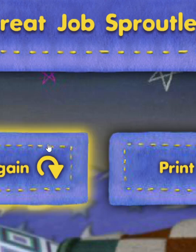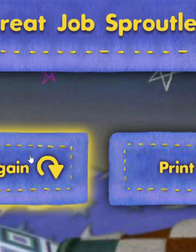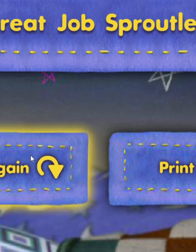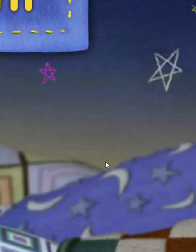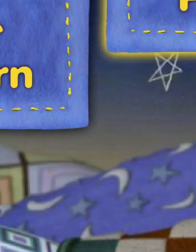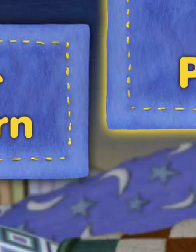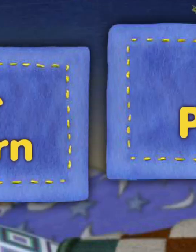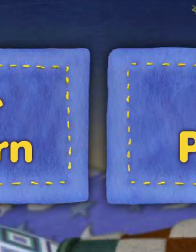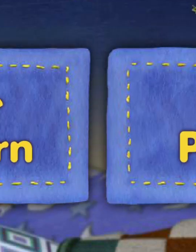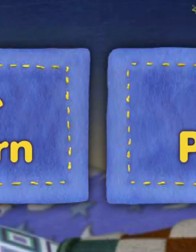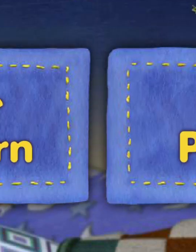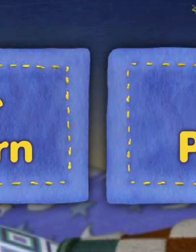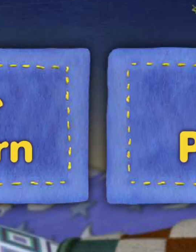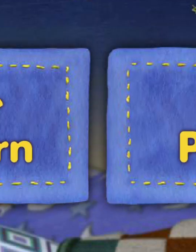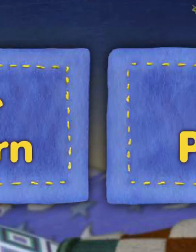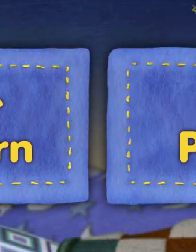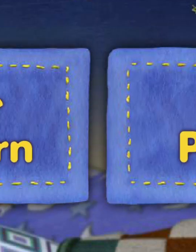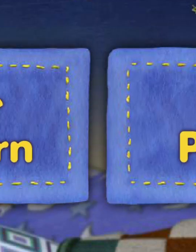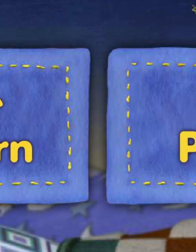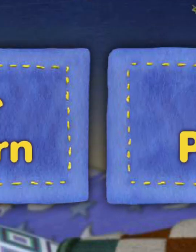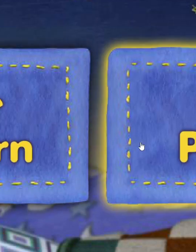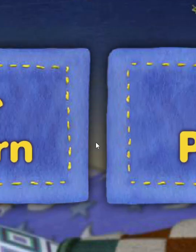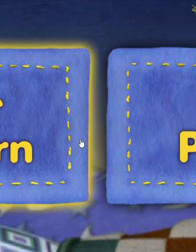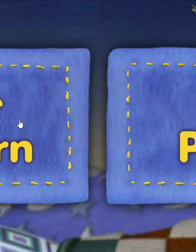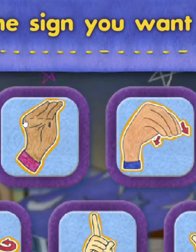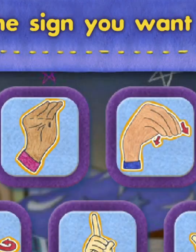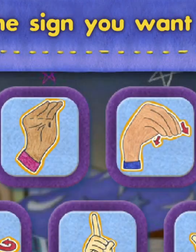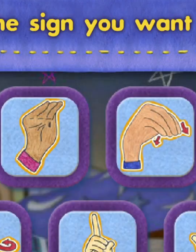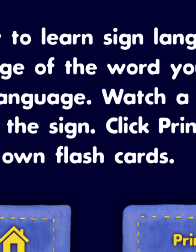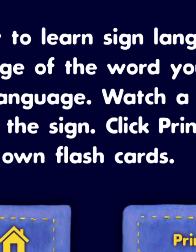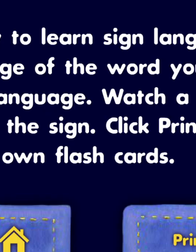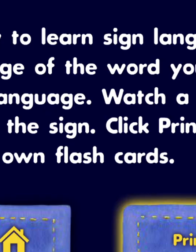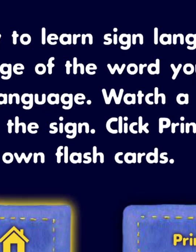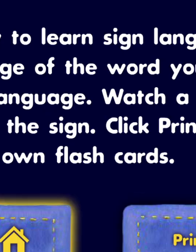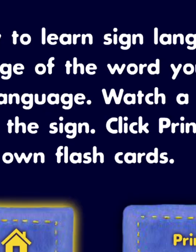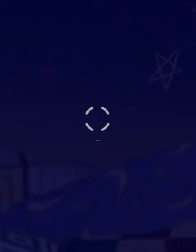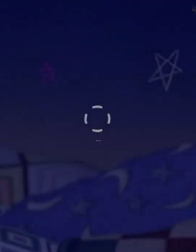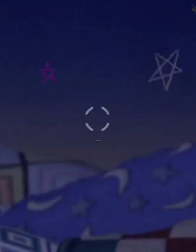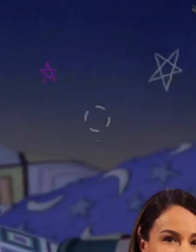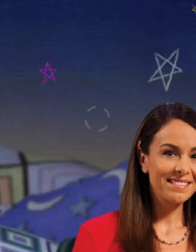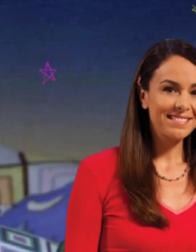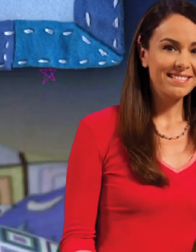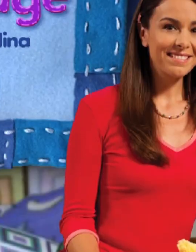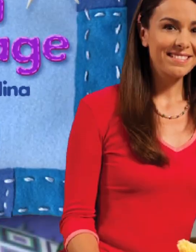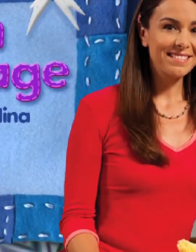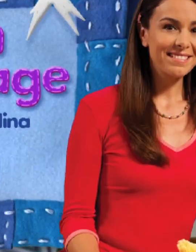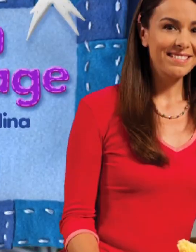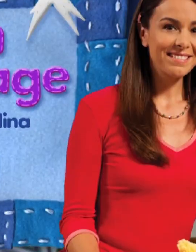Great. Learn sign language by clicking the learn button. Choose. Are you ready to learn?